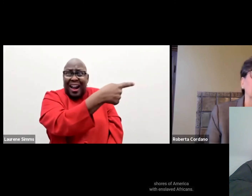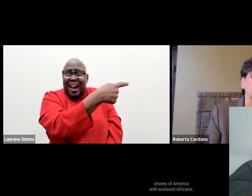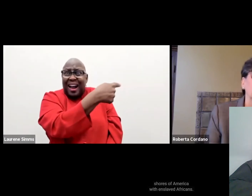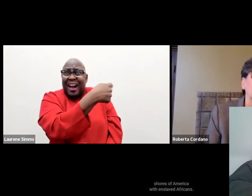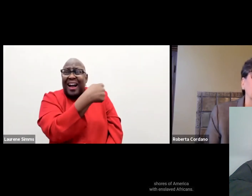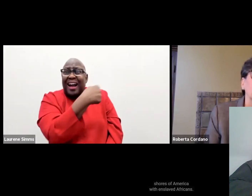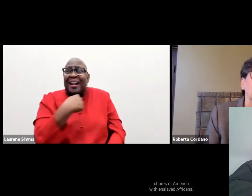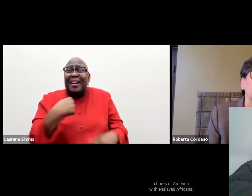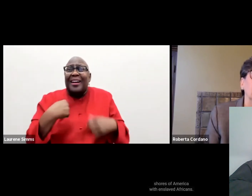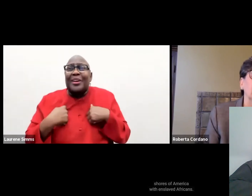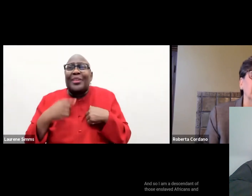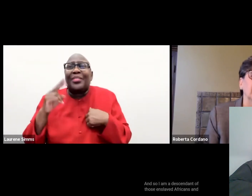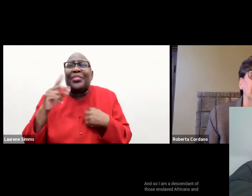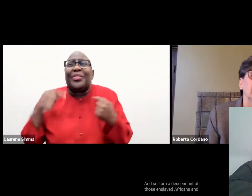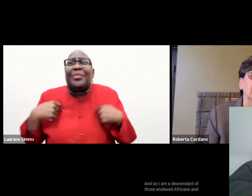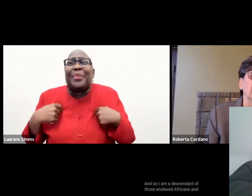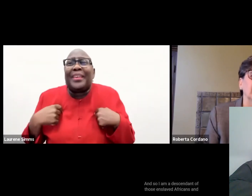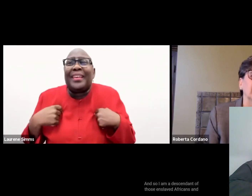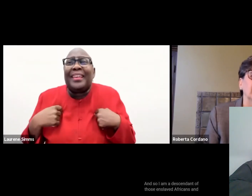with enslaved victims.